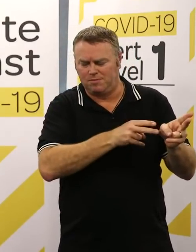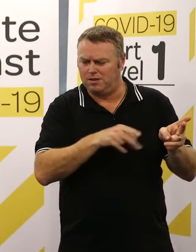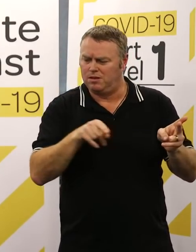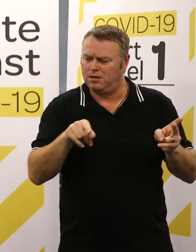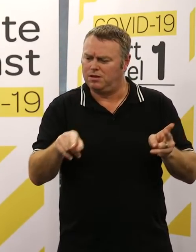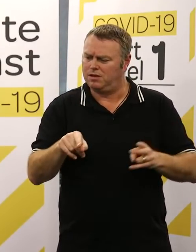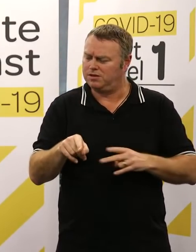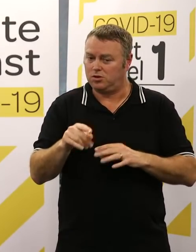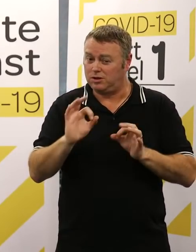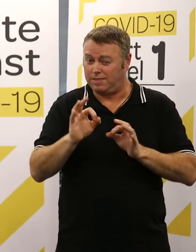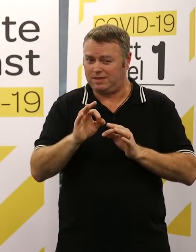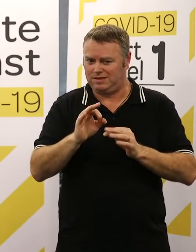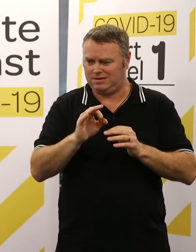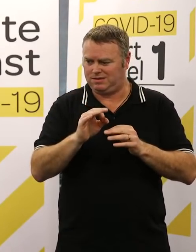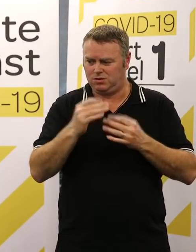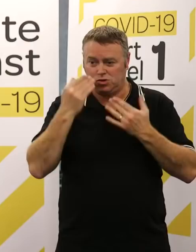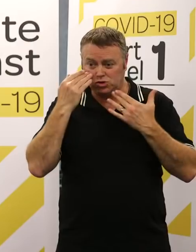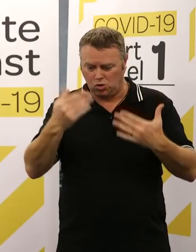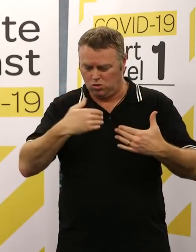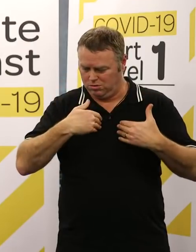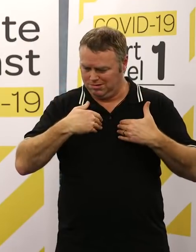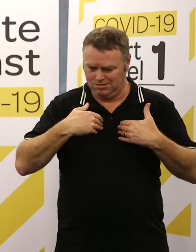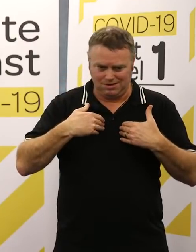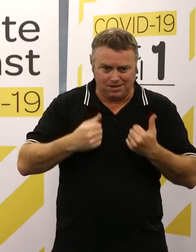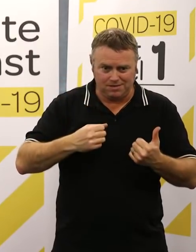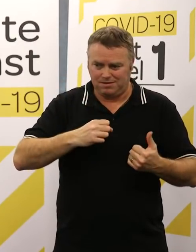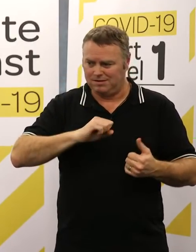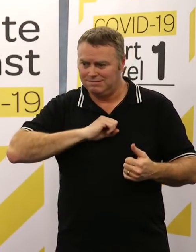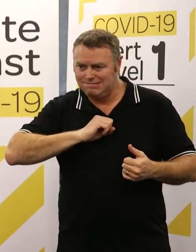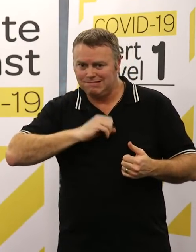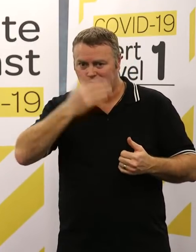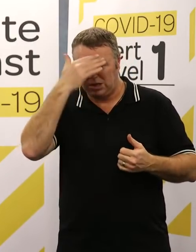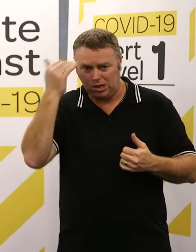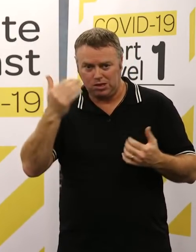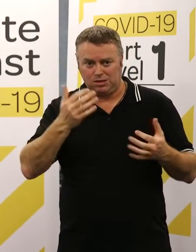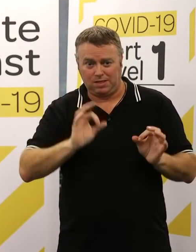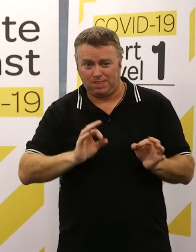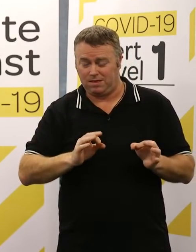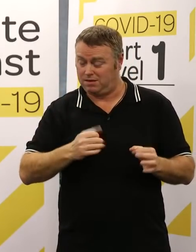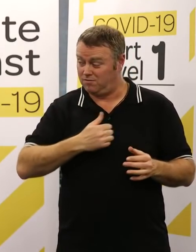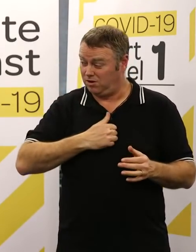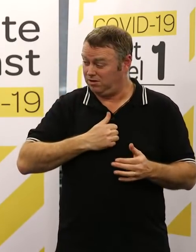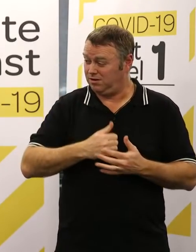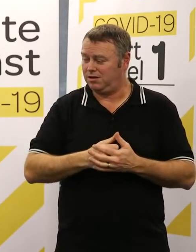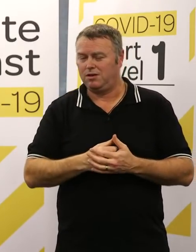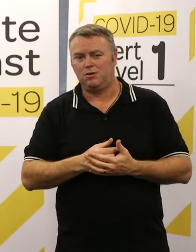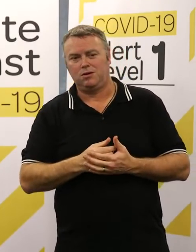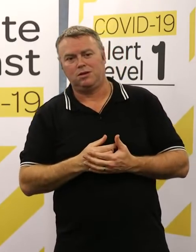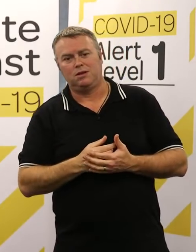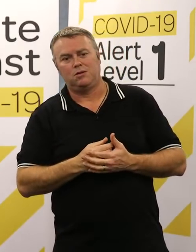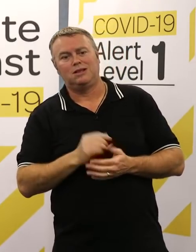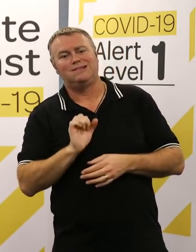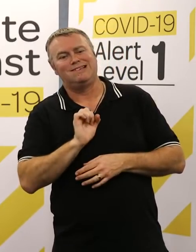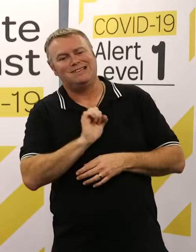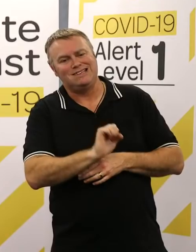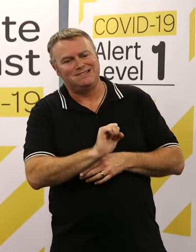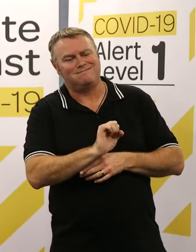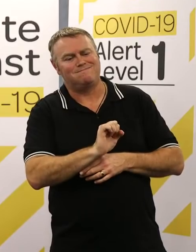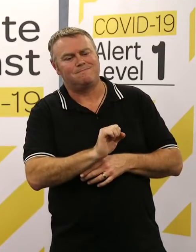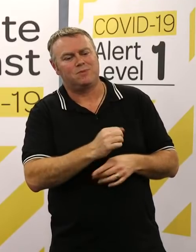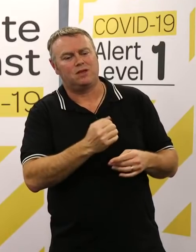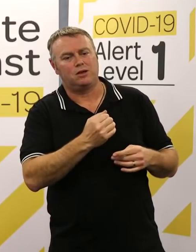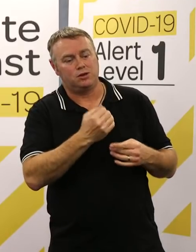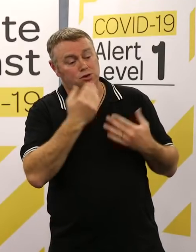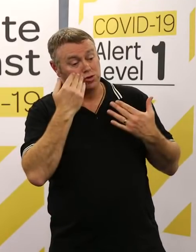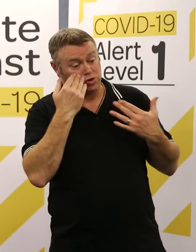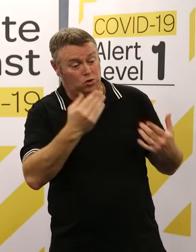can say is everybody is checked for symptoms every day, but it may well be that the symptoms he had were actually unrelated